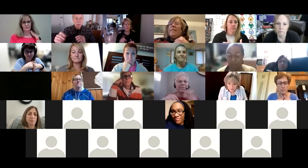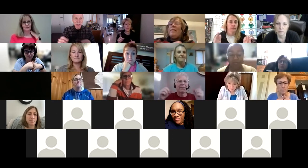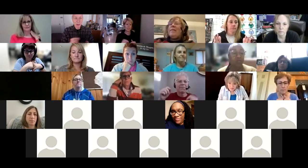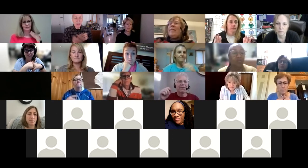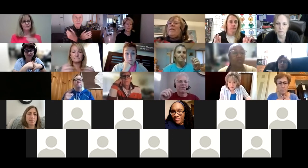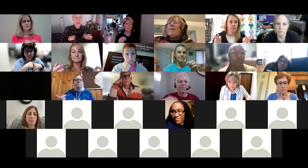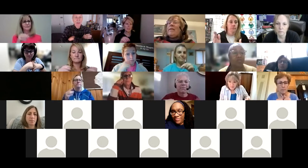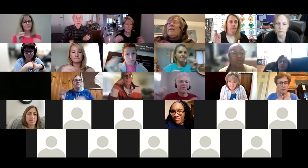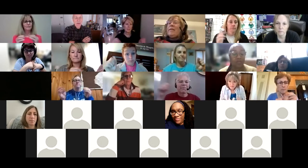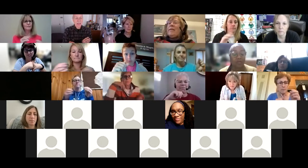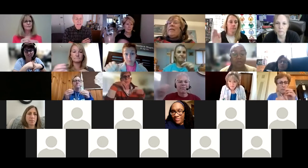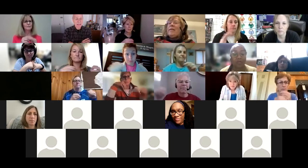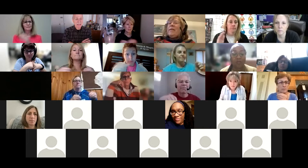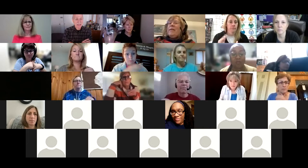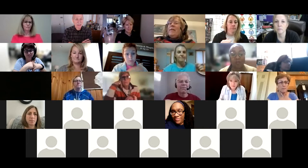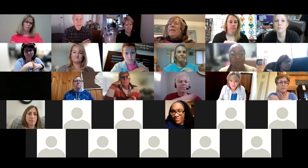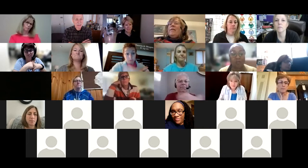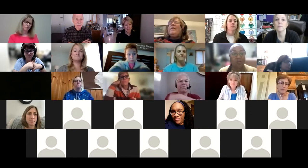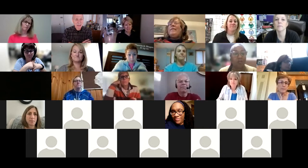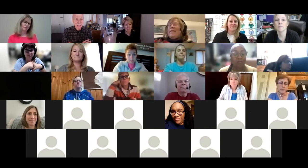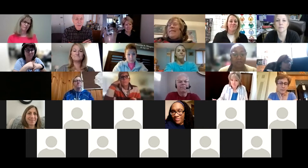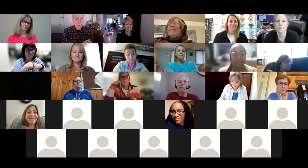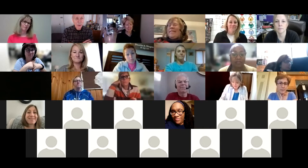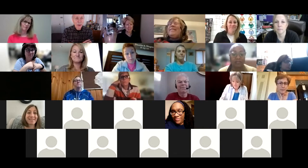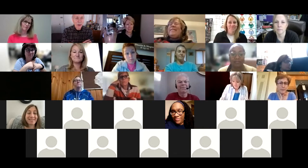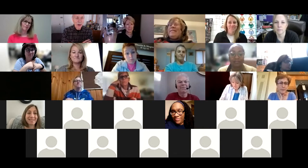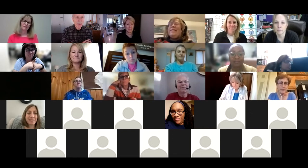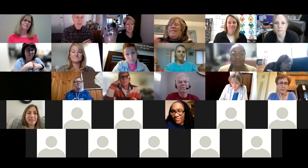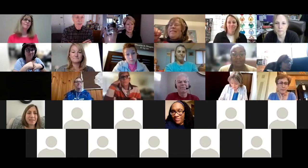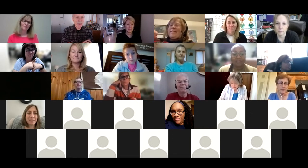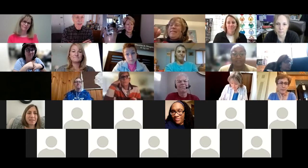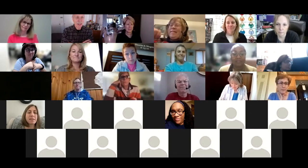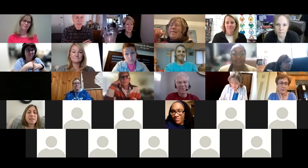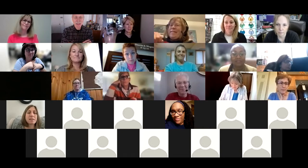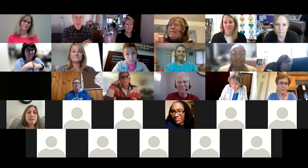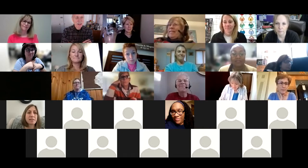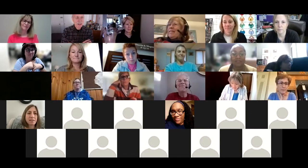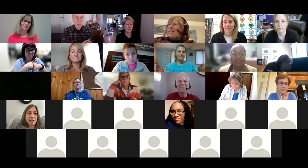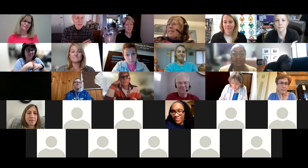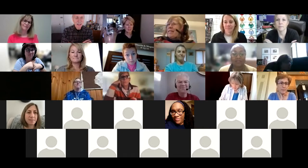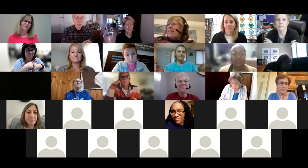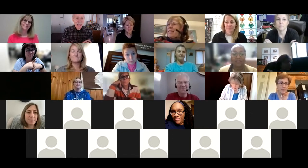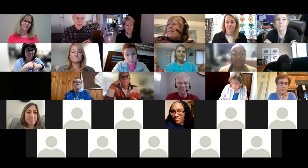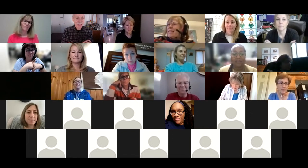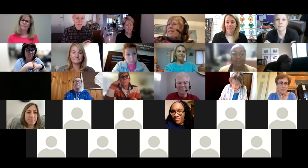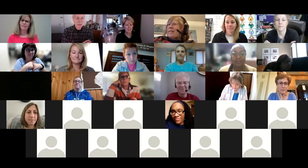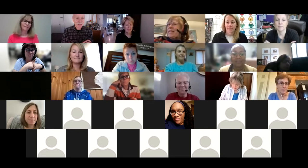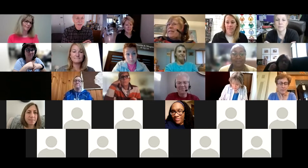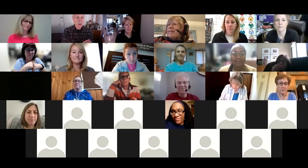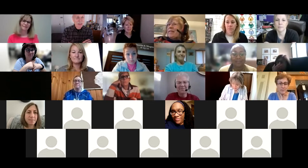will go and they'll do this. They'll fold their arms as if they're done. You're not done practicing. We're